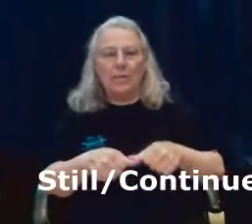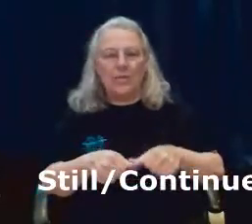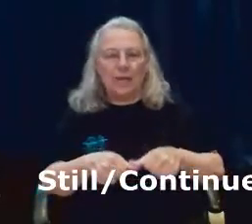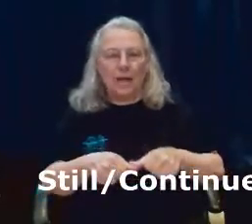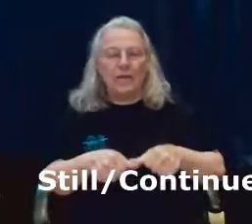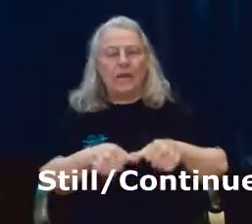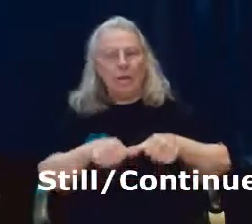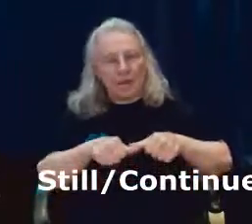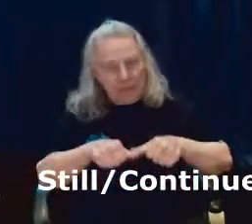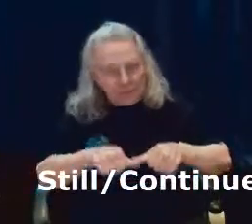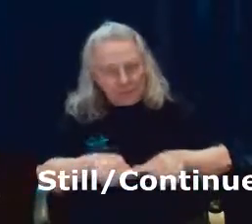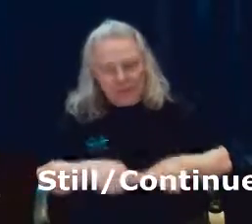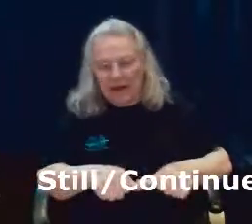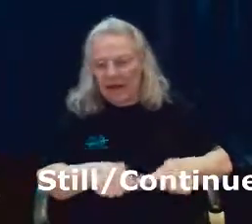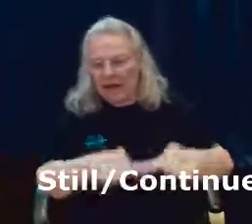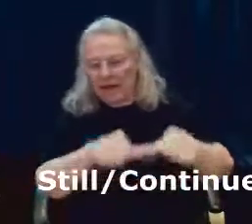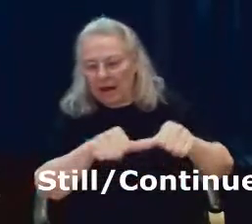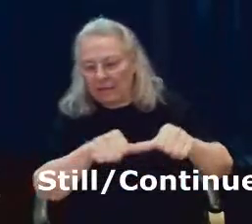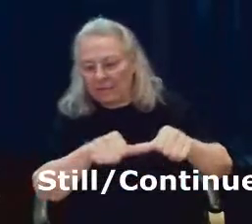of the non-dominant, taking it out.